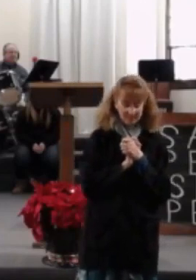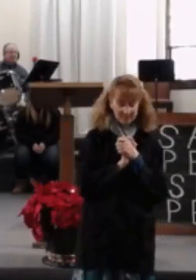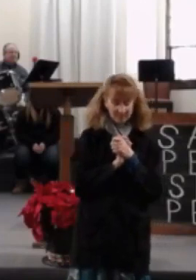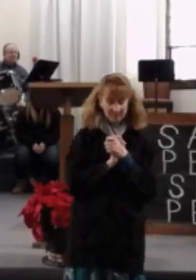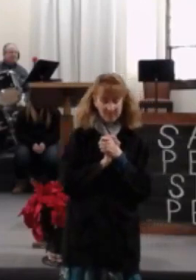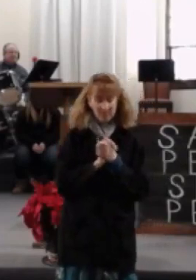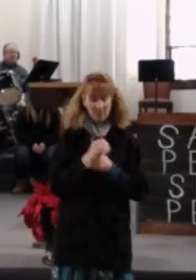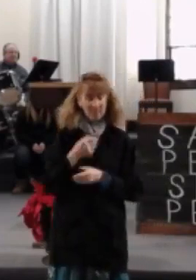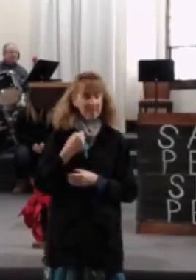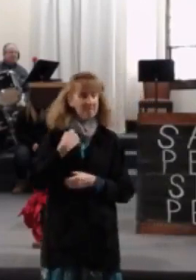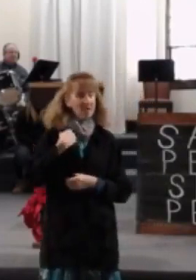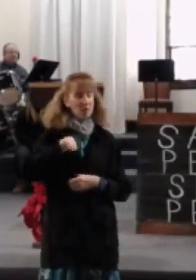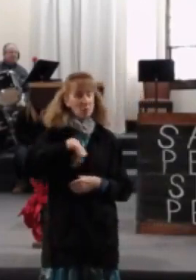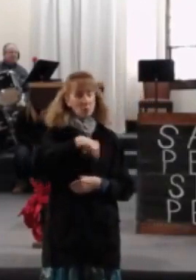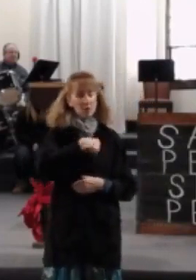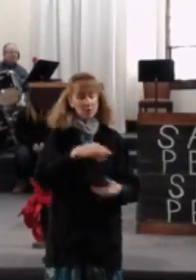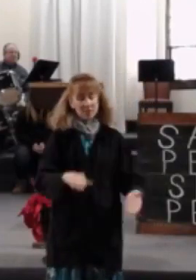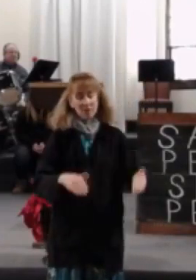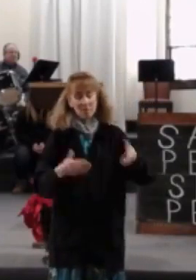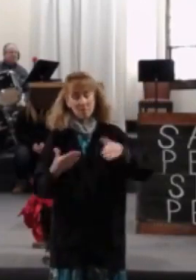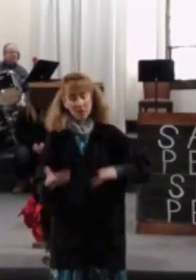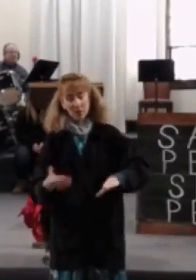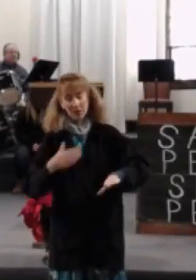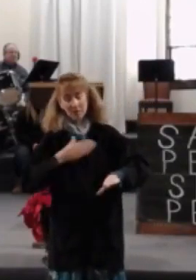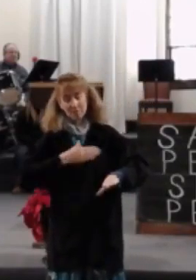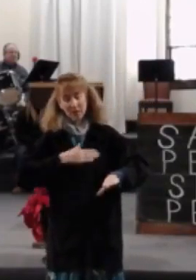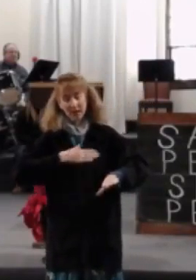We just buried my son's father Friday.